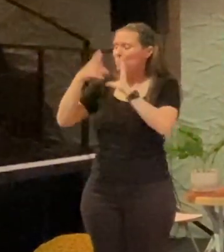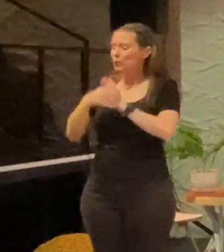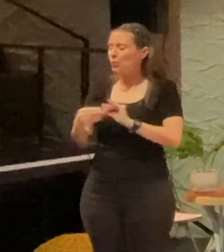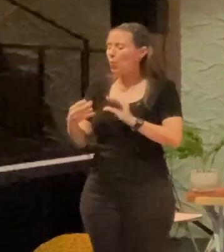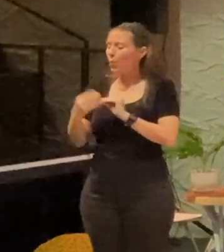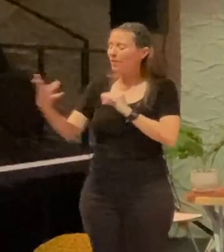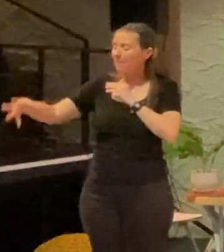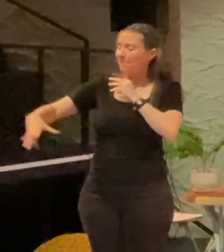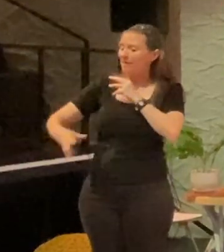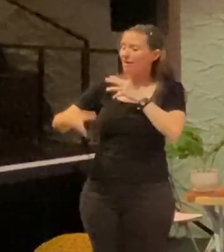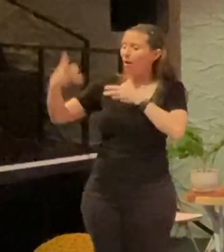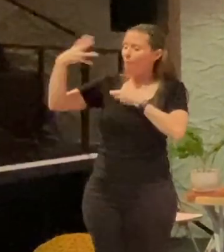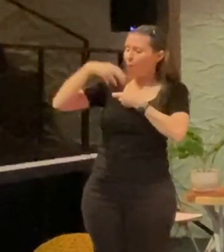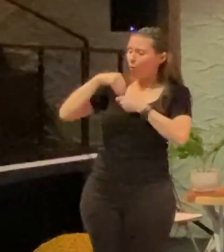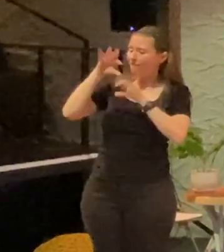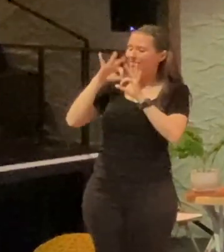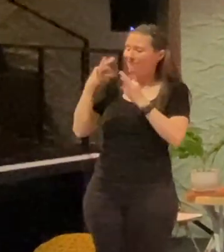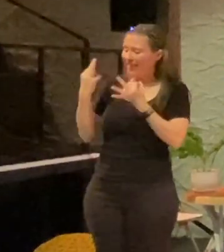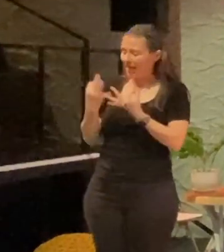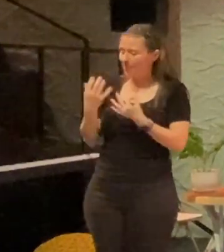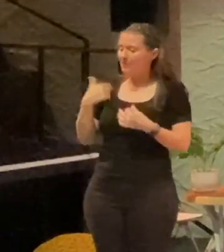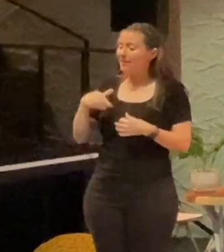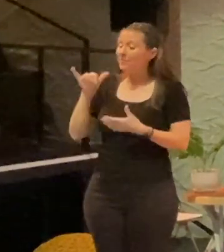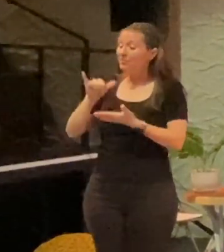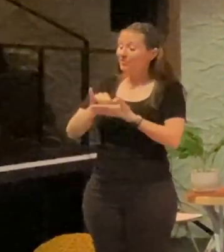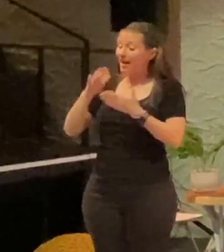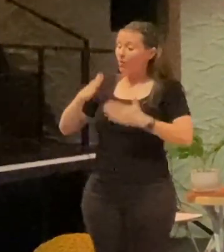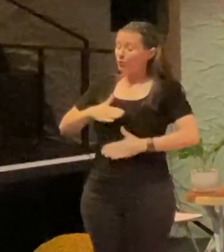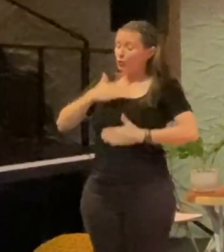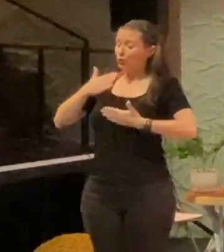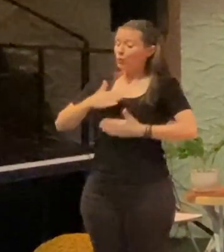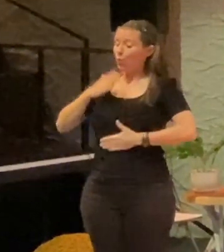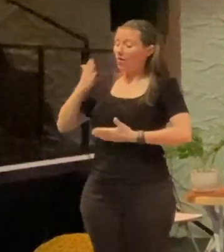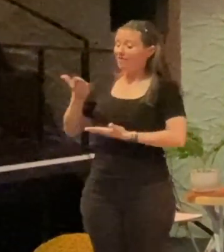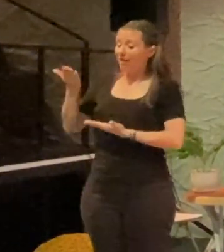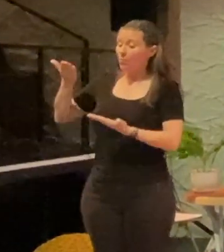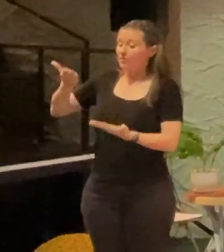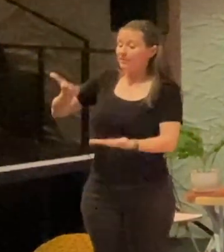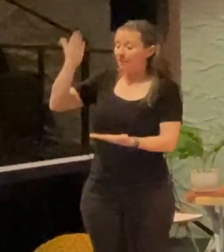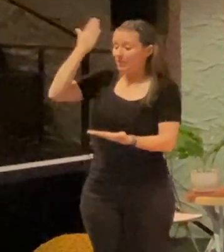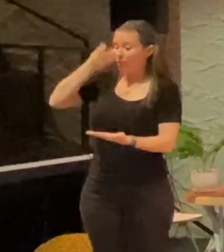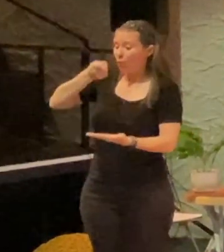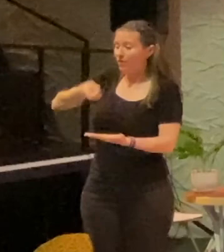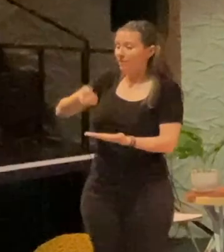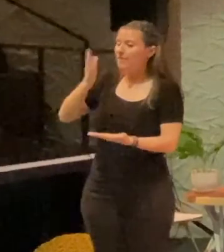family. And that, the Bible says, was the joy that was set before Him, so much so that He would